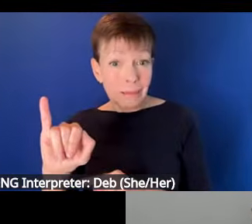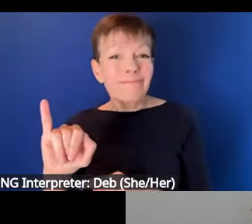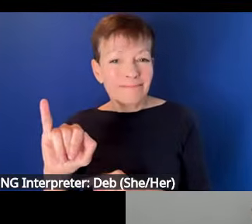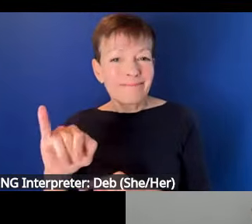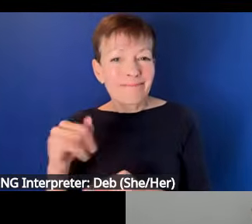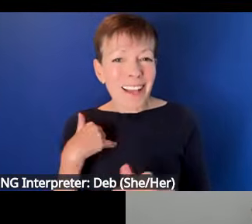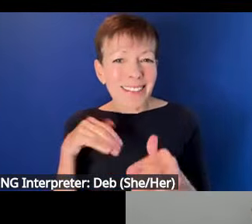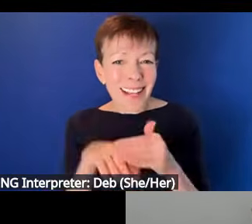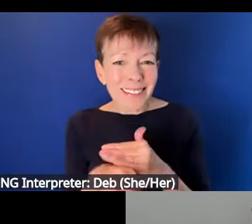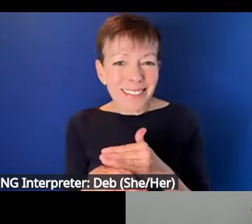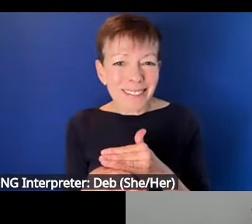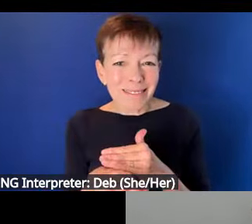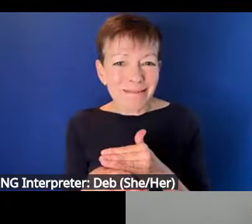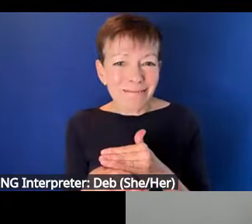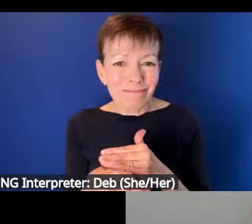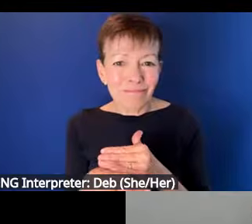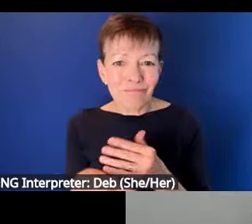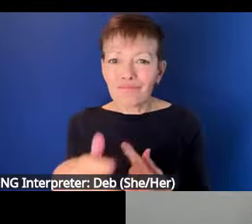Unfortunately,